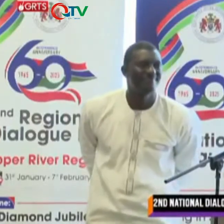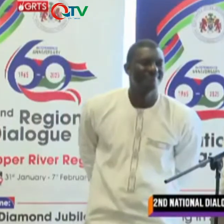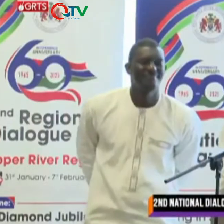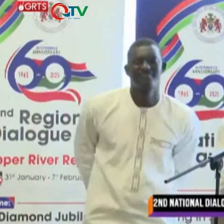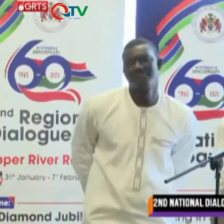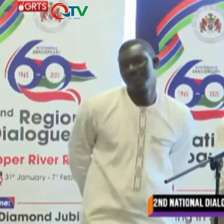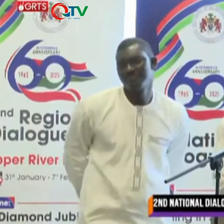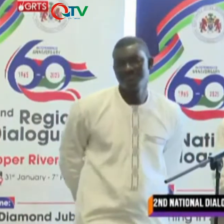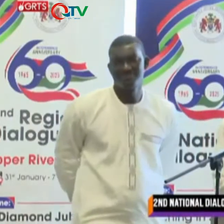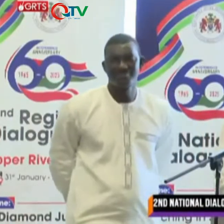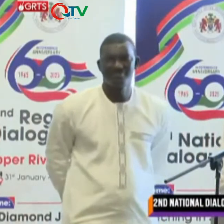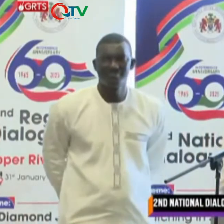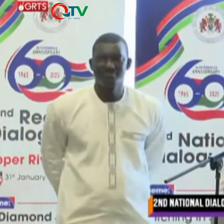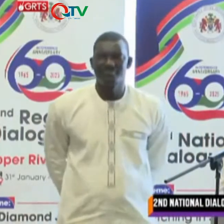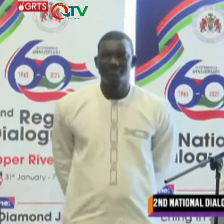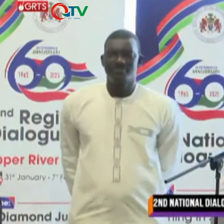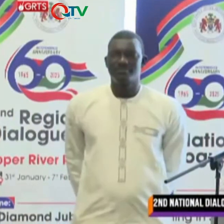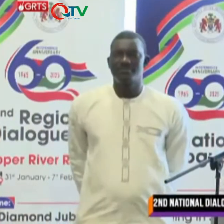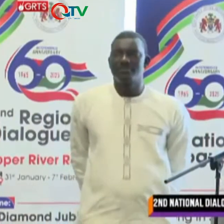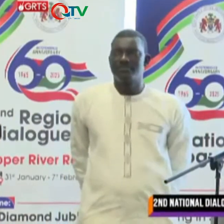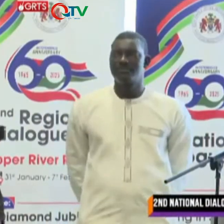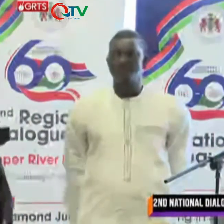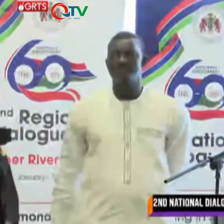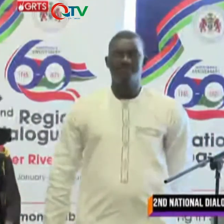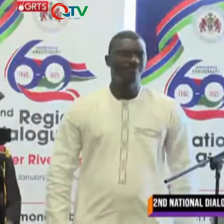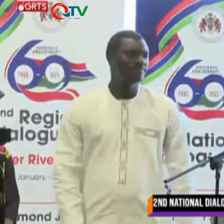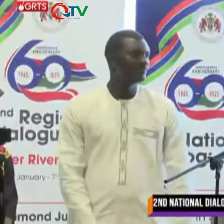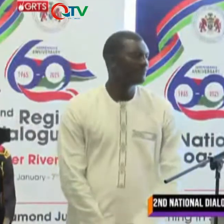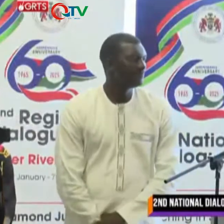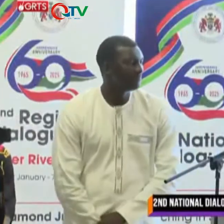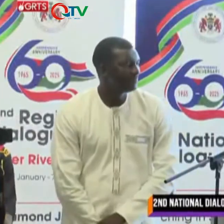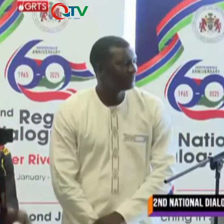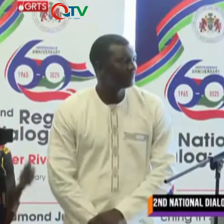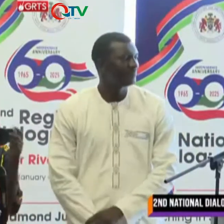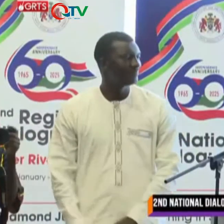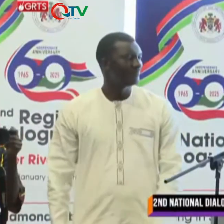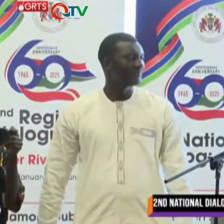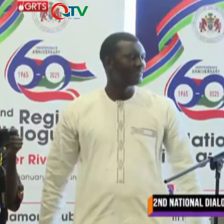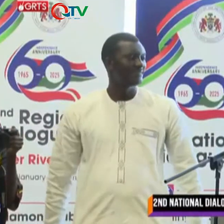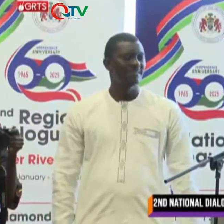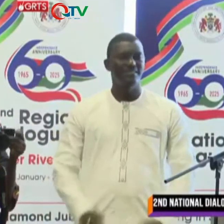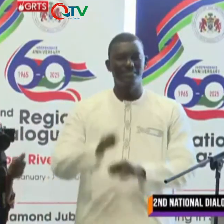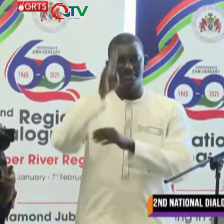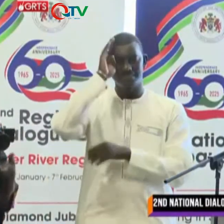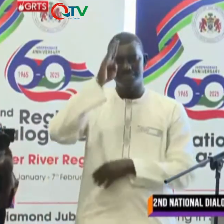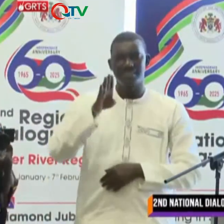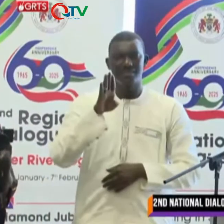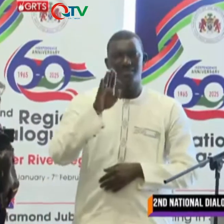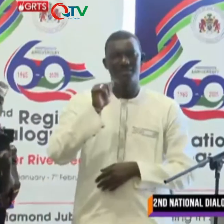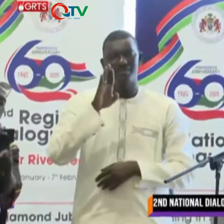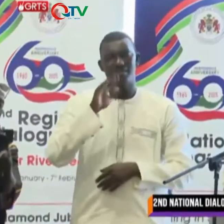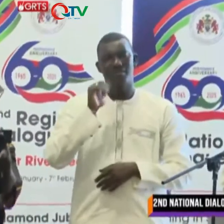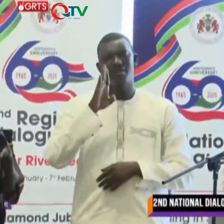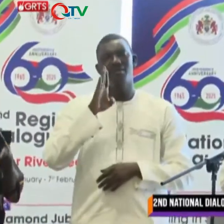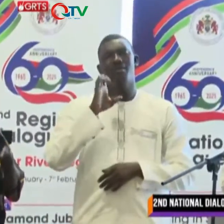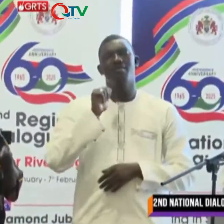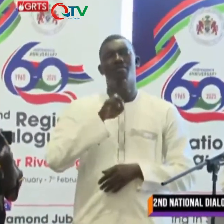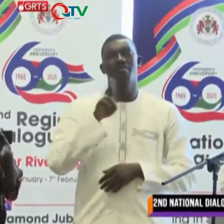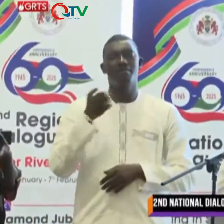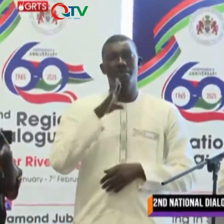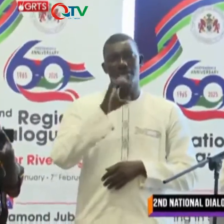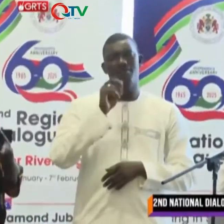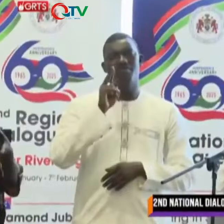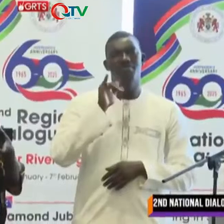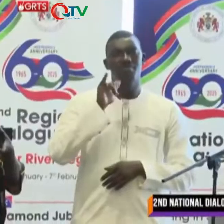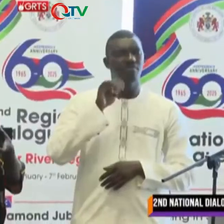Thank you, Honorable Babakar Boy, for delivering that excellent speech on behalf of His Excellency President Amal Barrow, indeed reminding